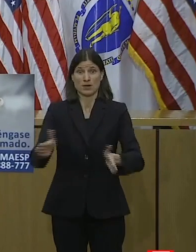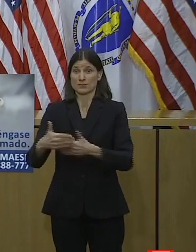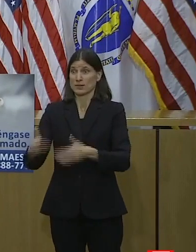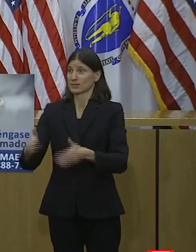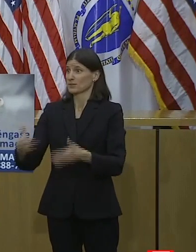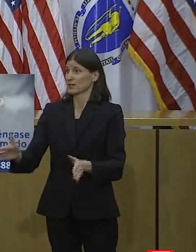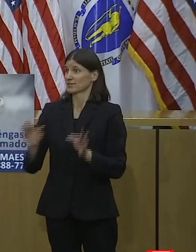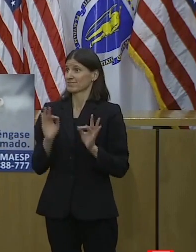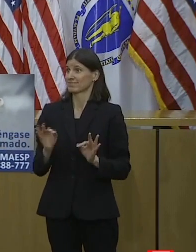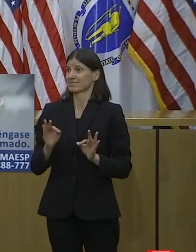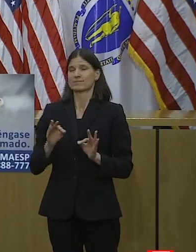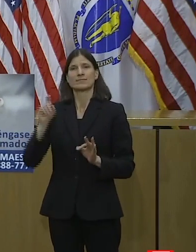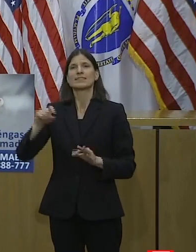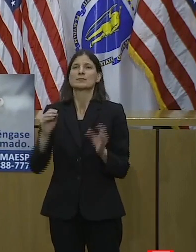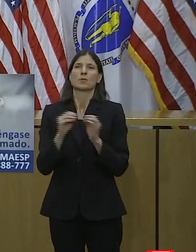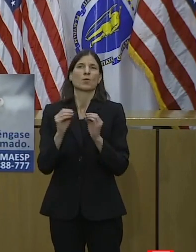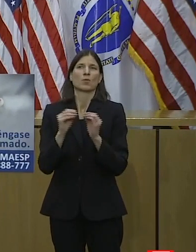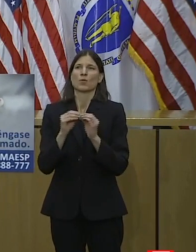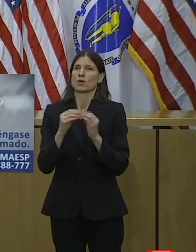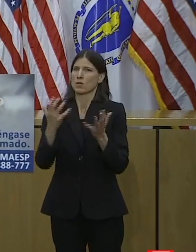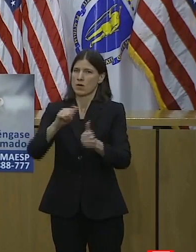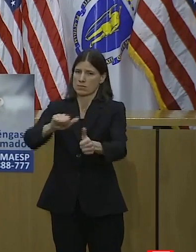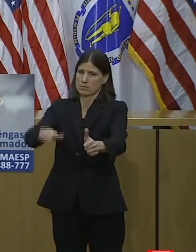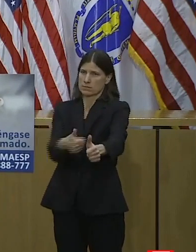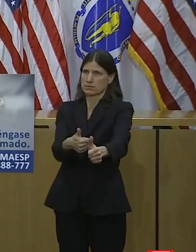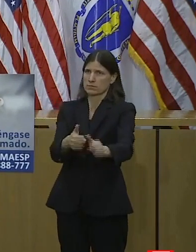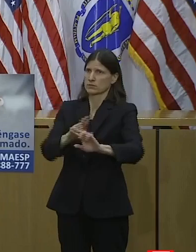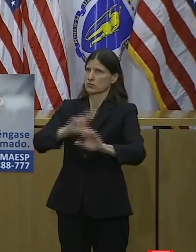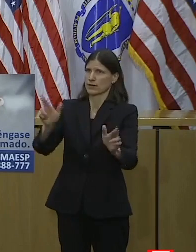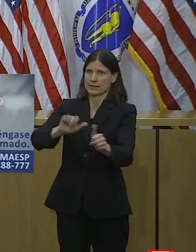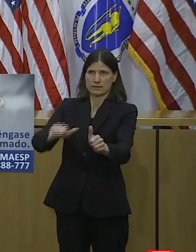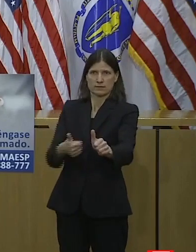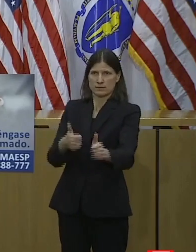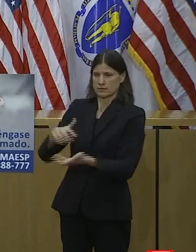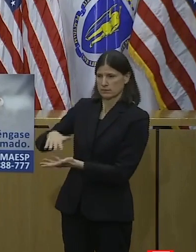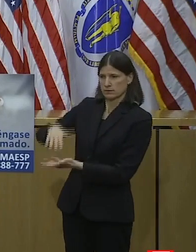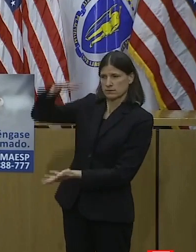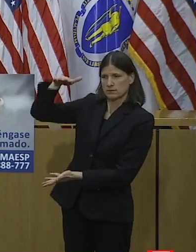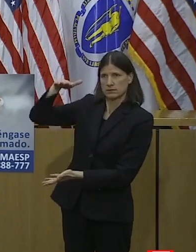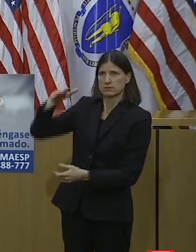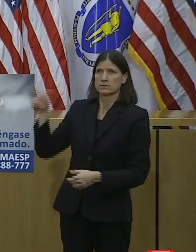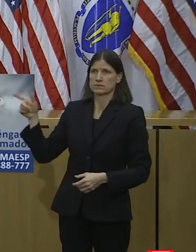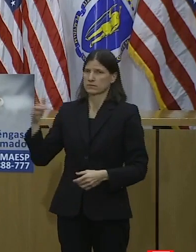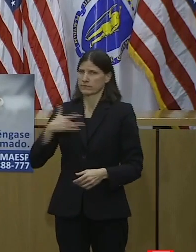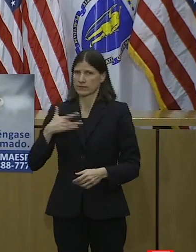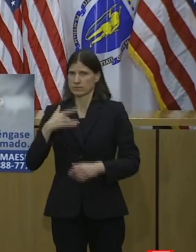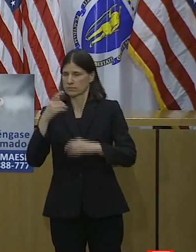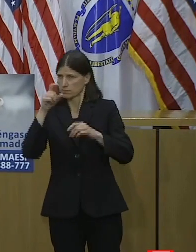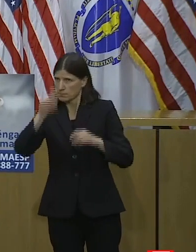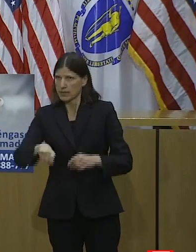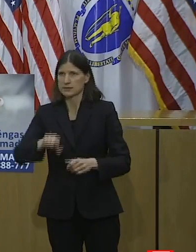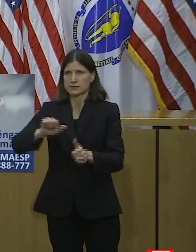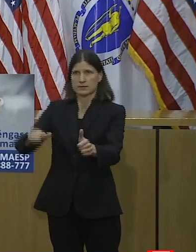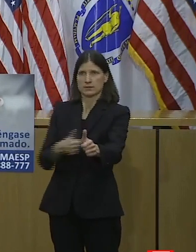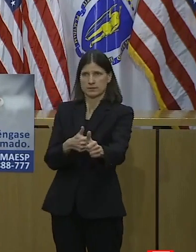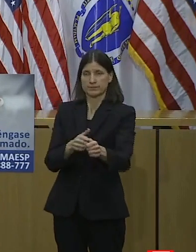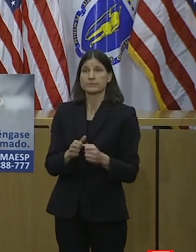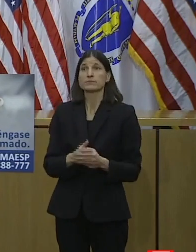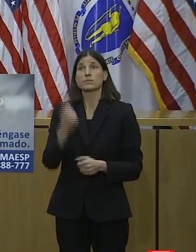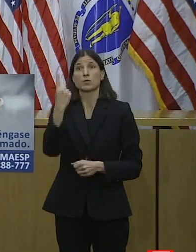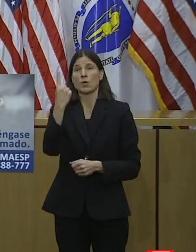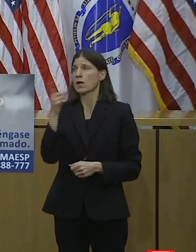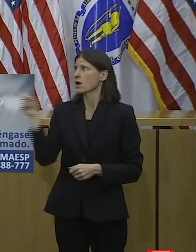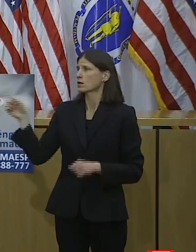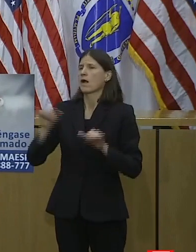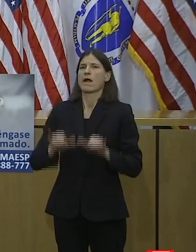of the biggest lessons I hope that we and others have learned through this whole experience